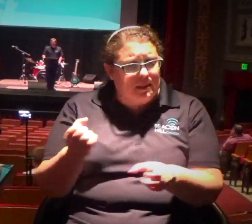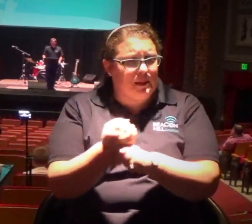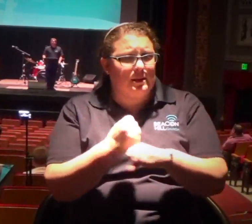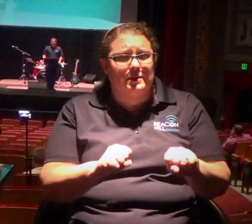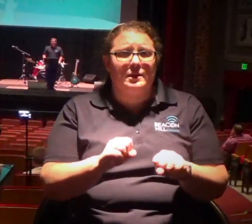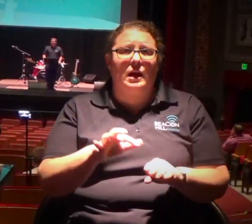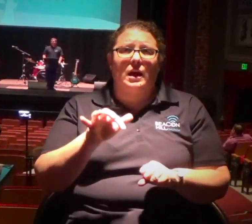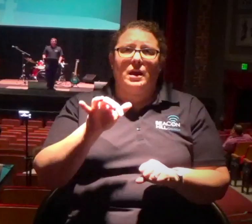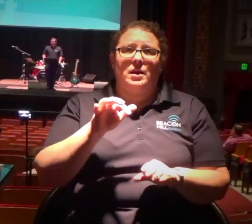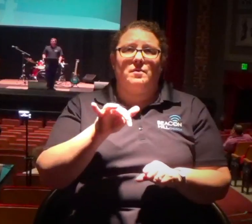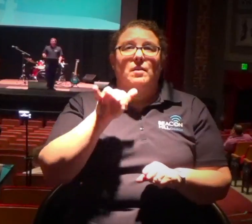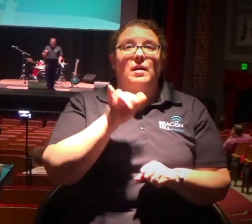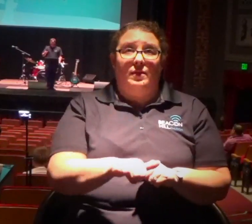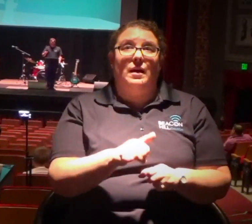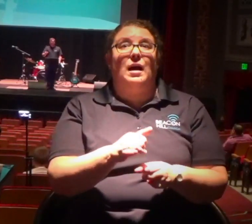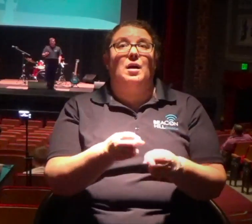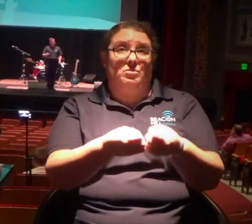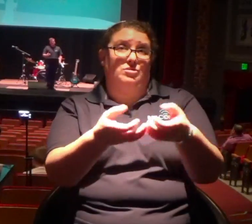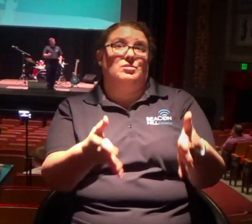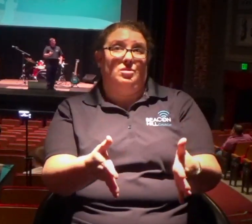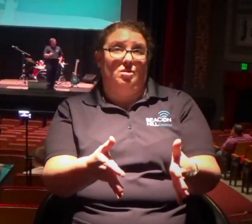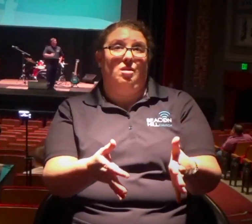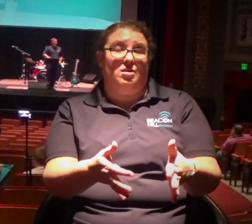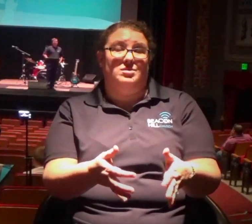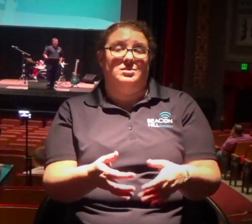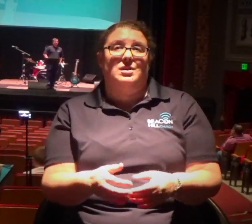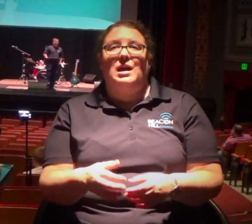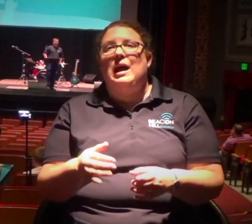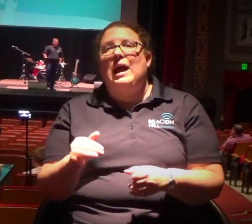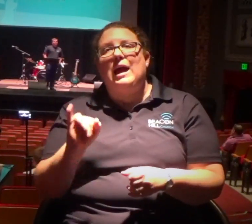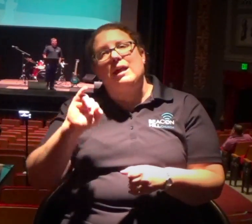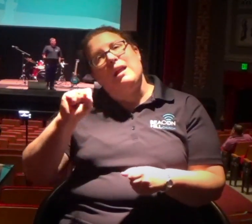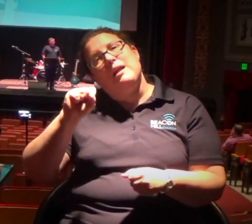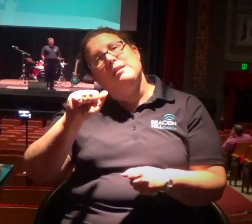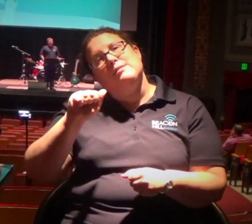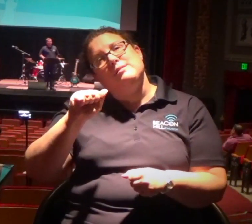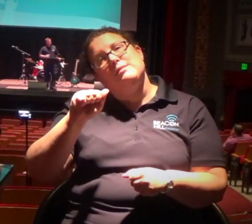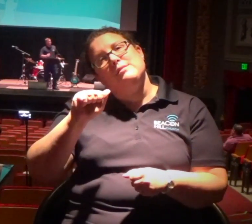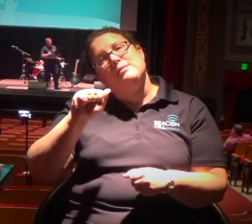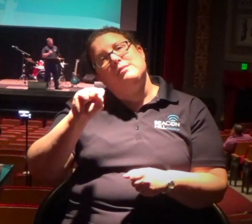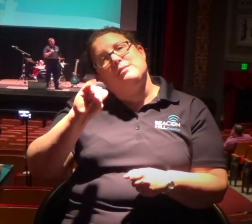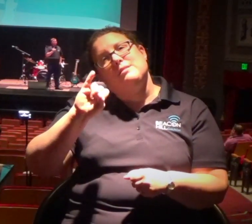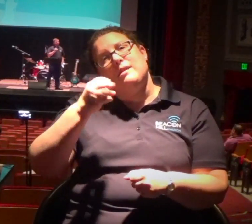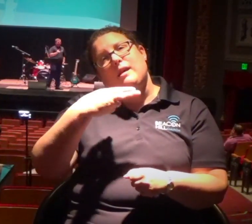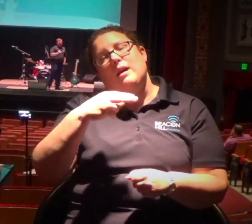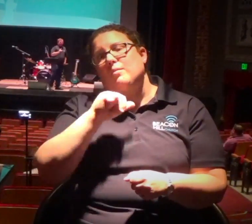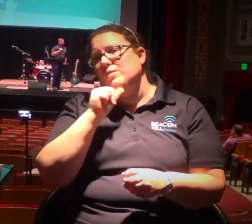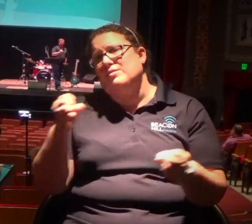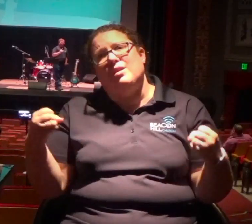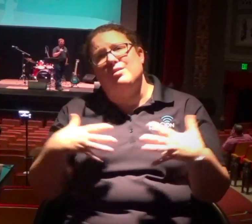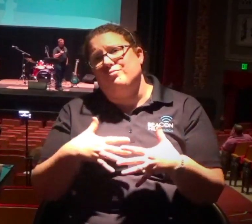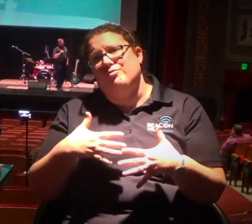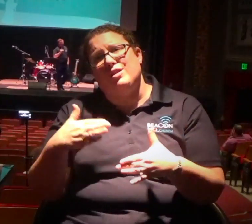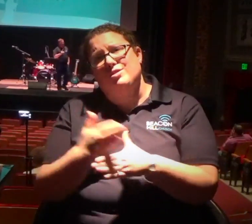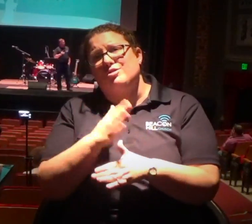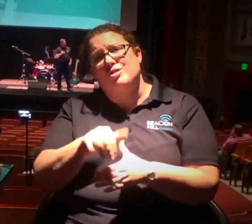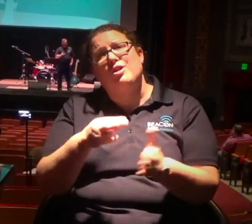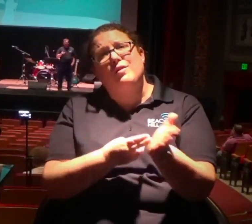them. Regardless of what other people thought, they understand that there were people that weren't going to understand the